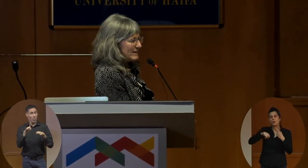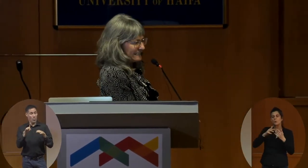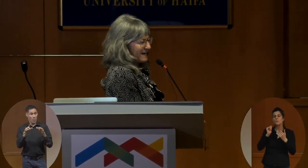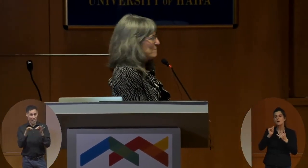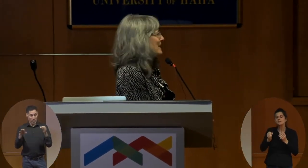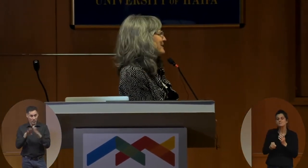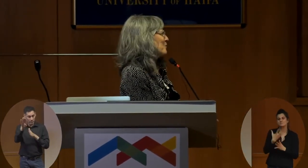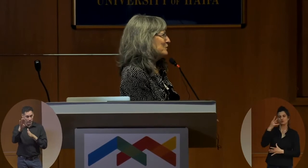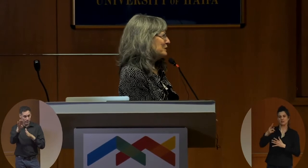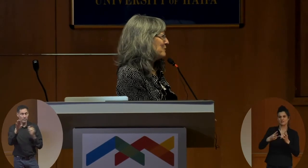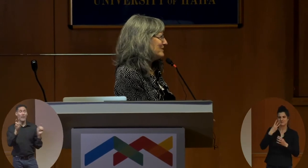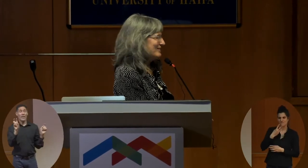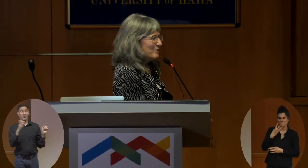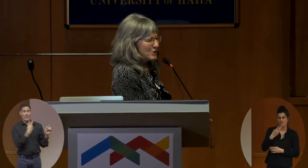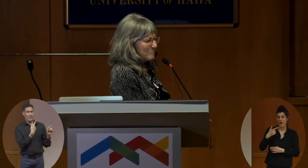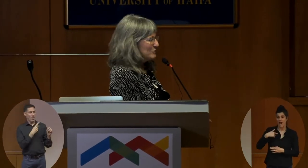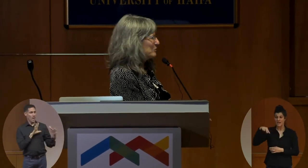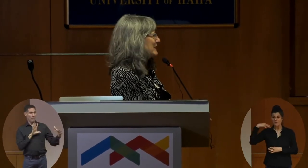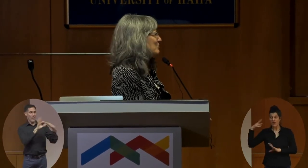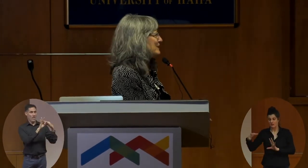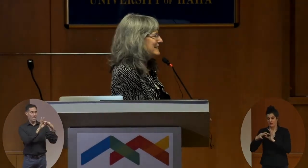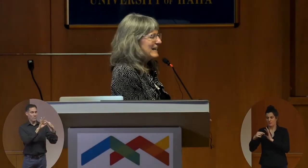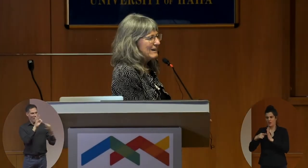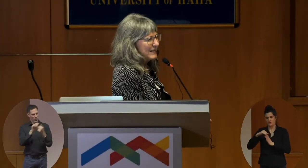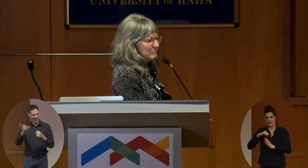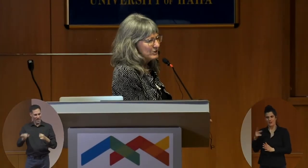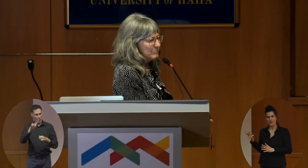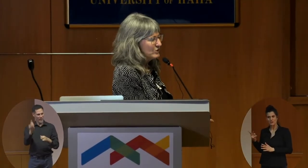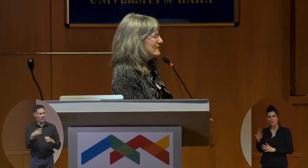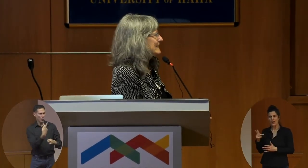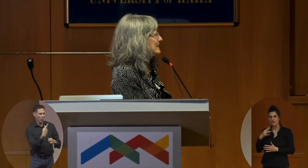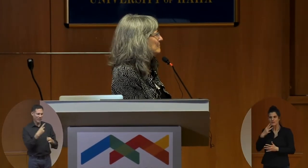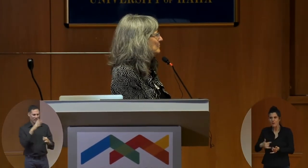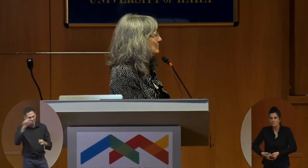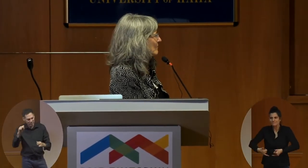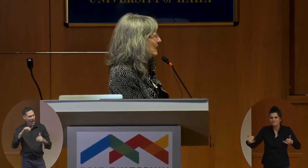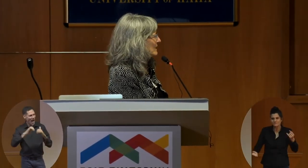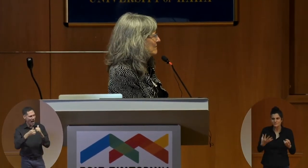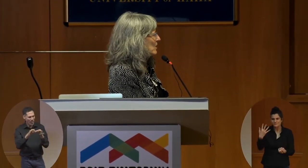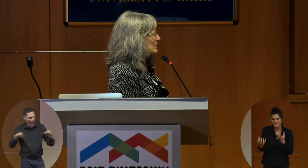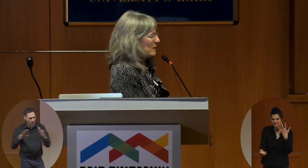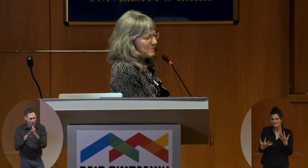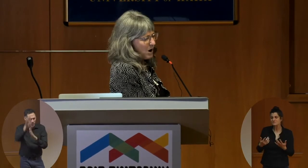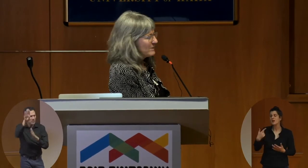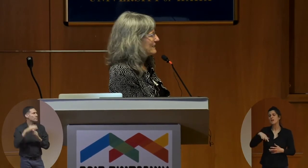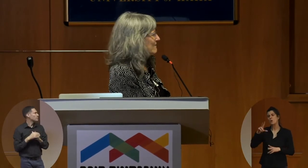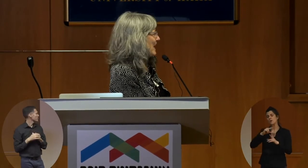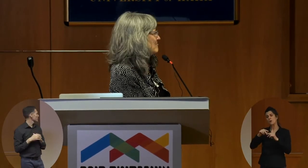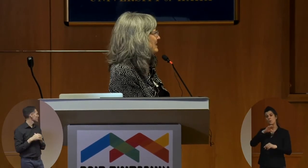Irid and I bonded over this question, over our mutual interest in how language emerges. We talked about the properties of language